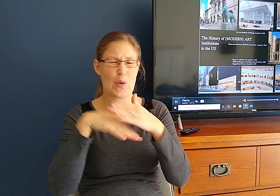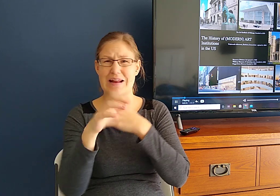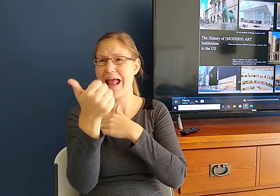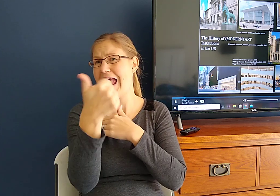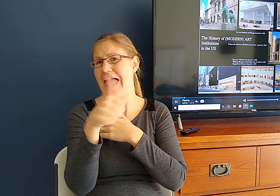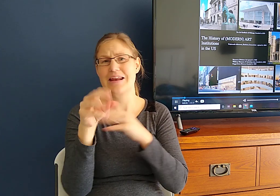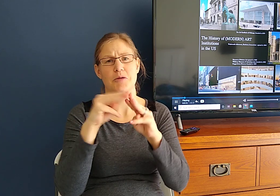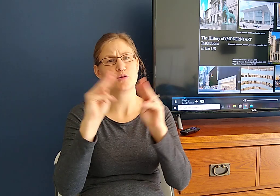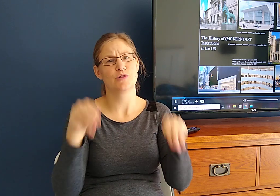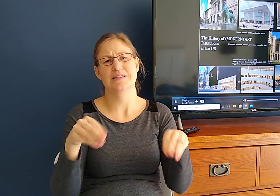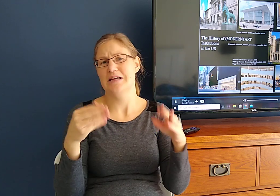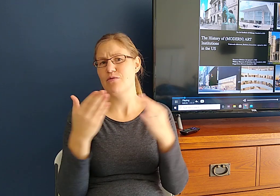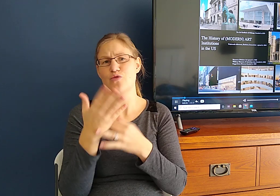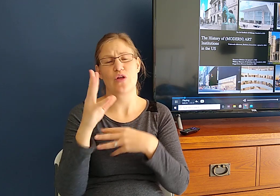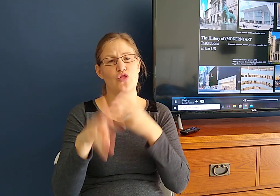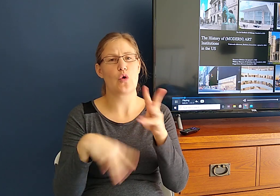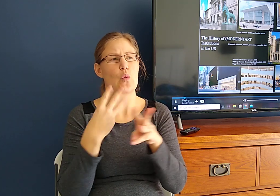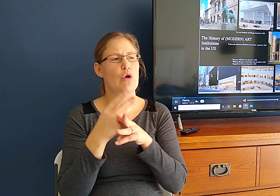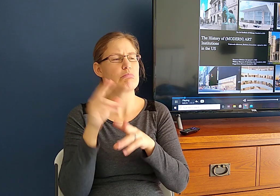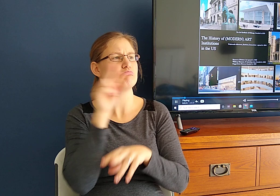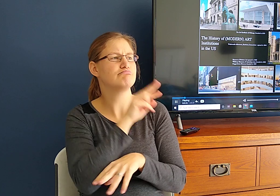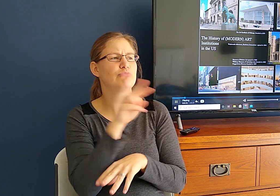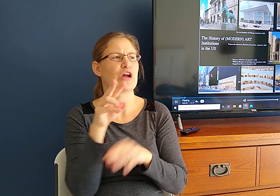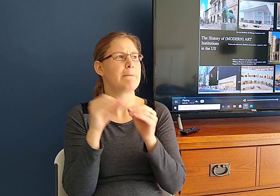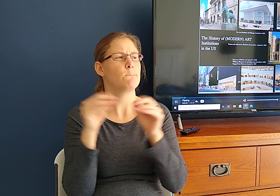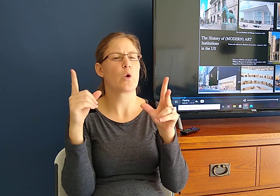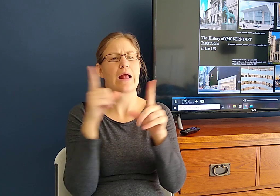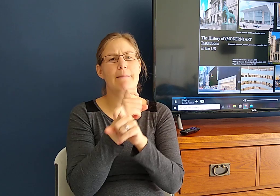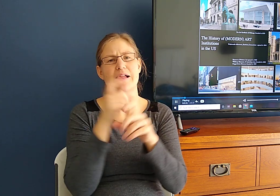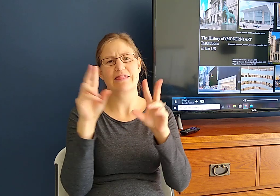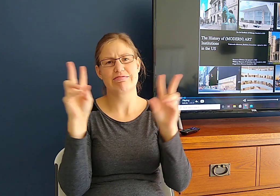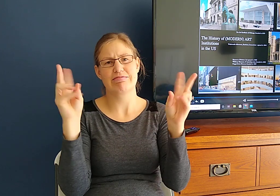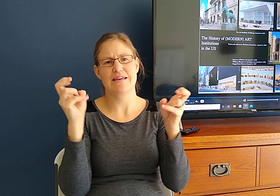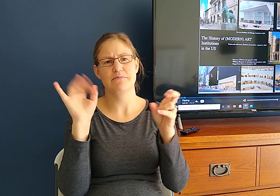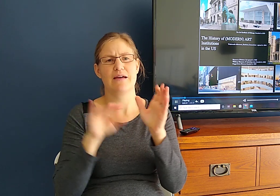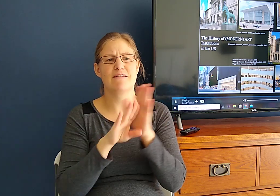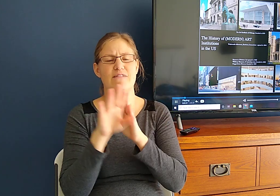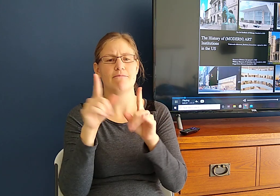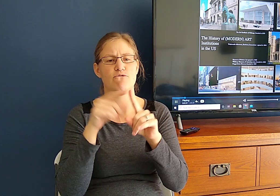museums throughout the world and look at more complicated themes that developed from modern art.